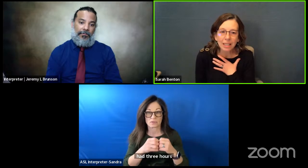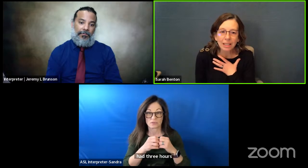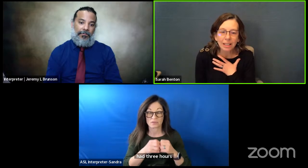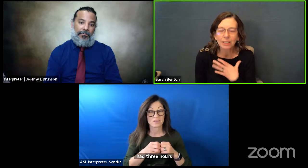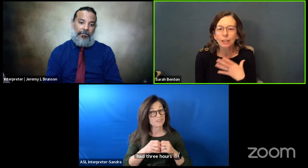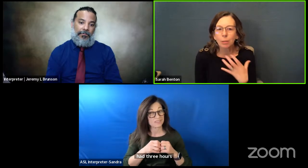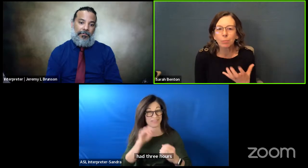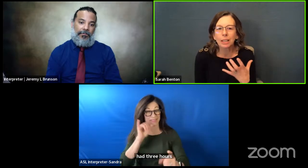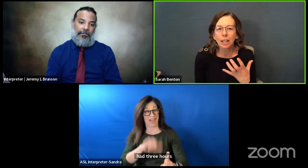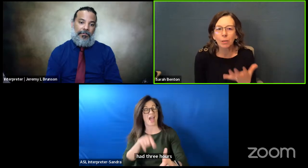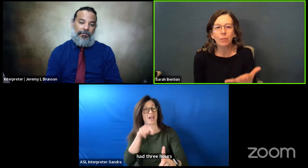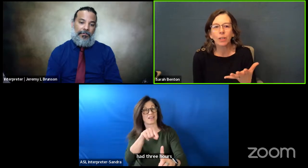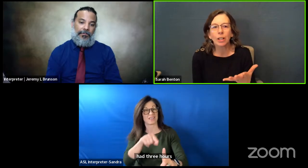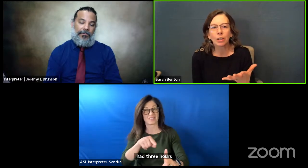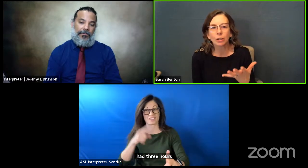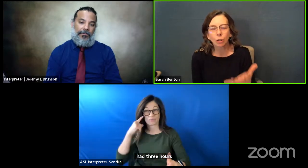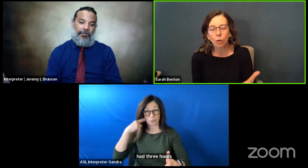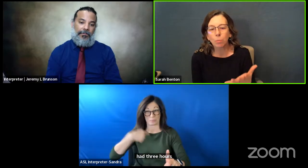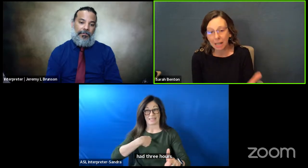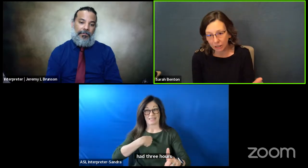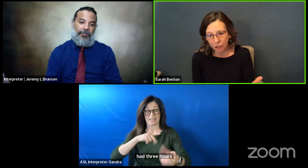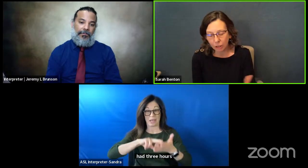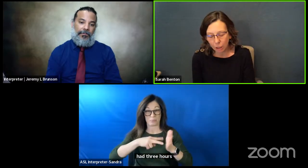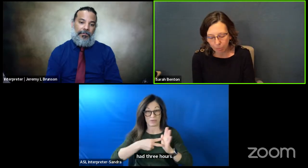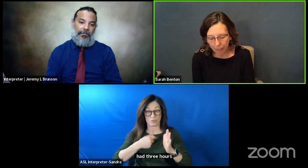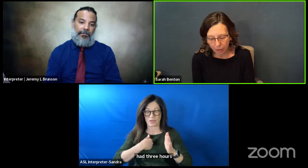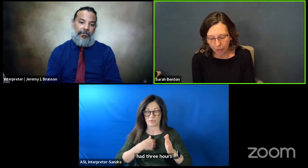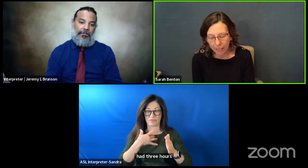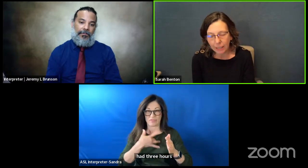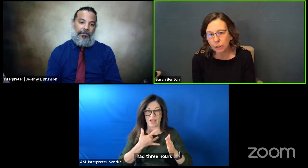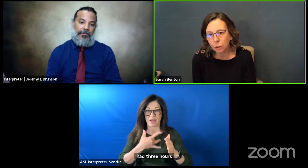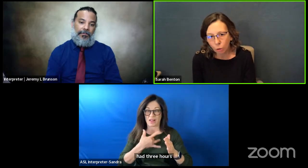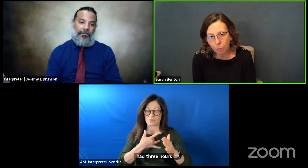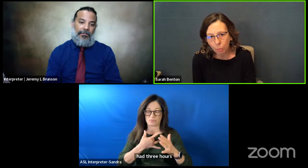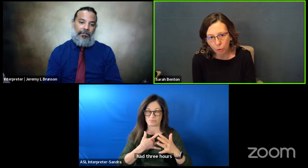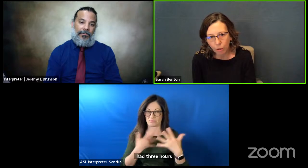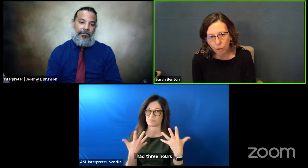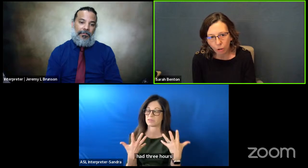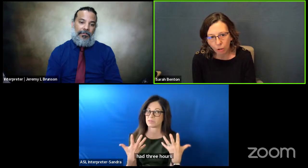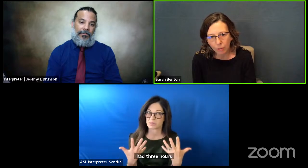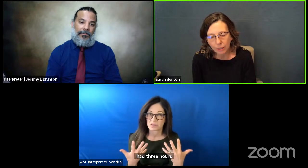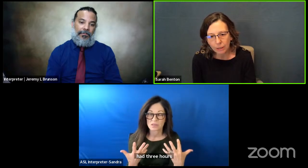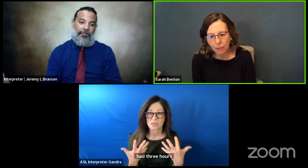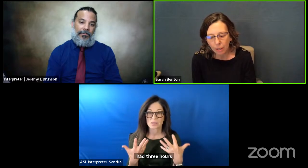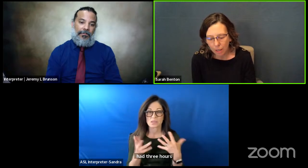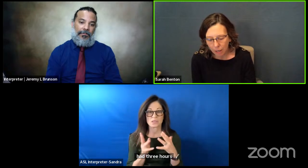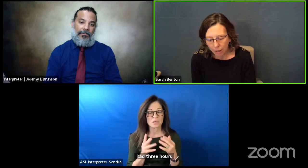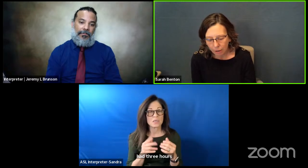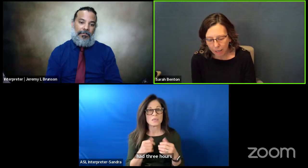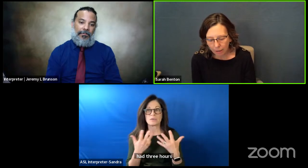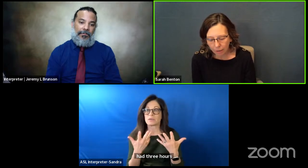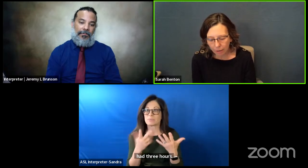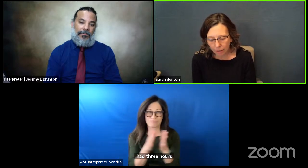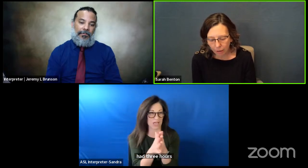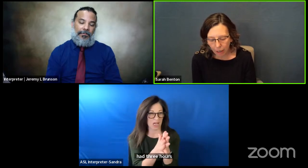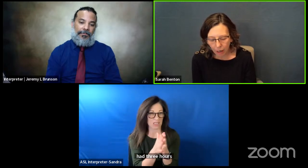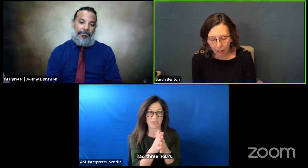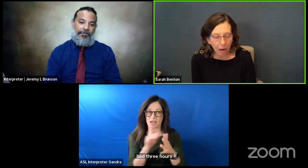tells me this is something that we feel so passionately about, and it's so important to all of us